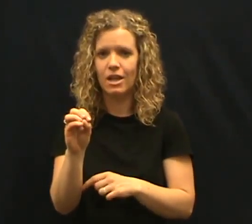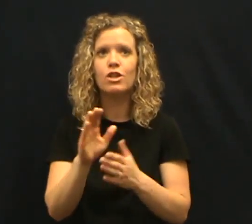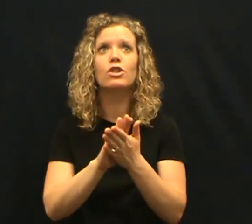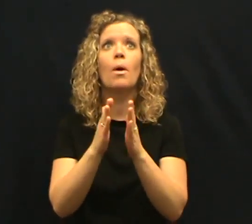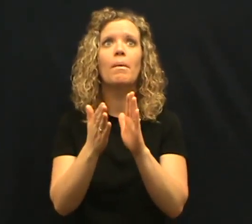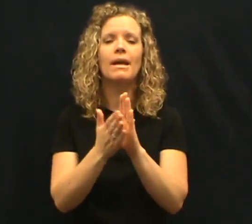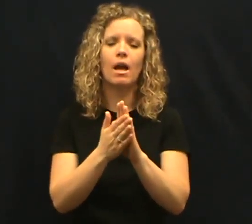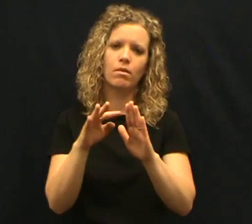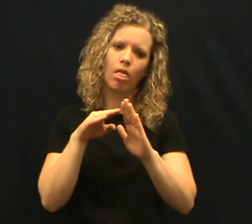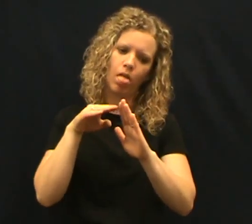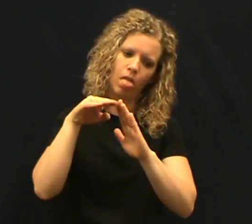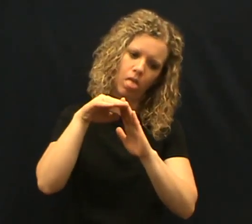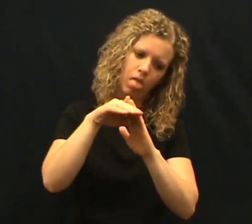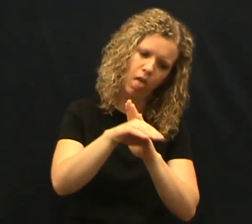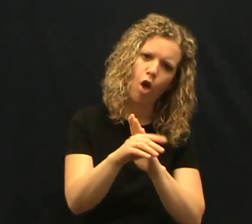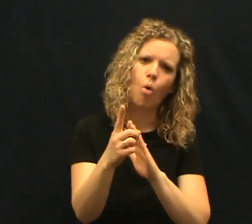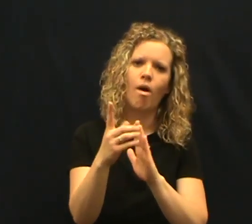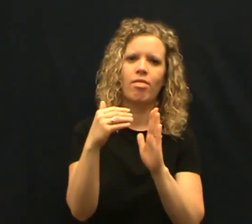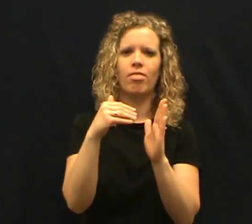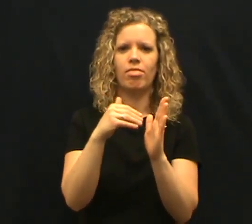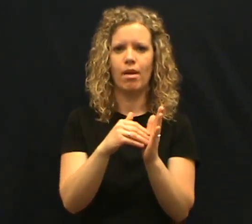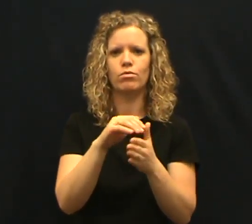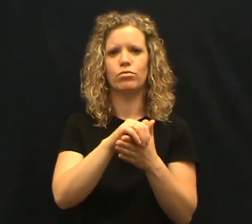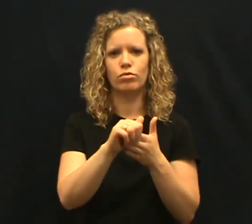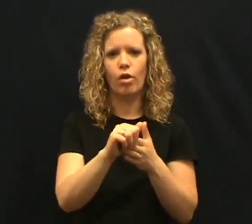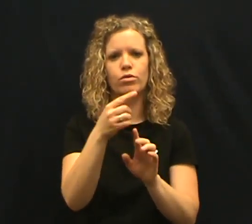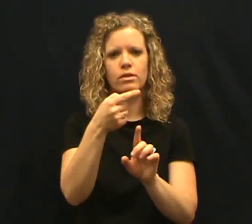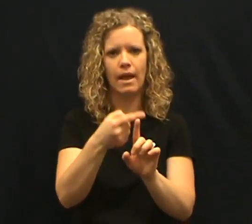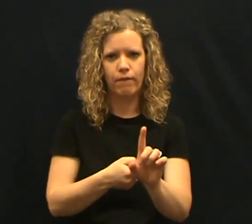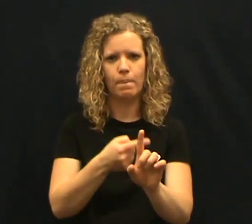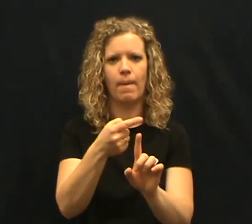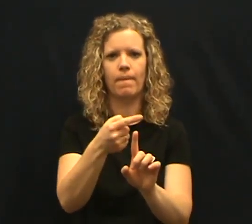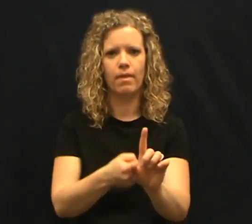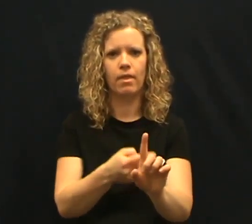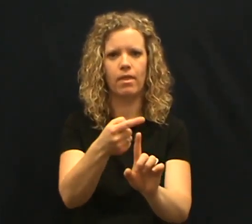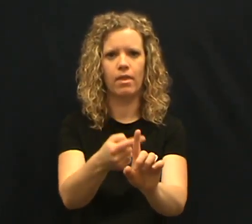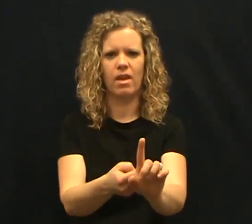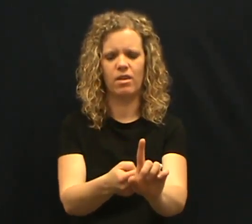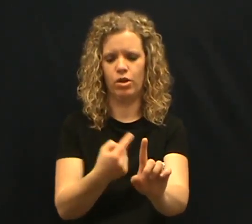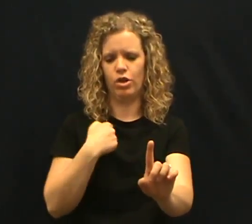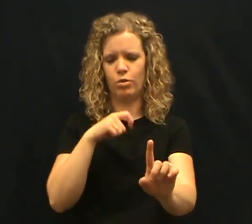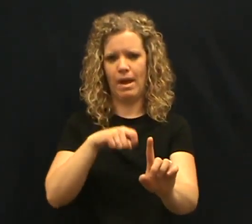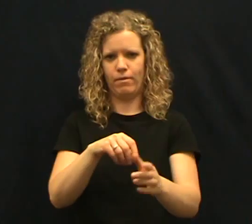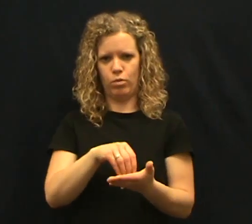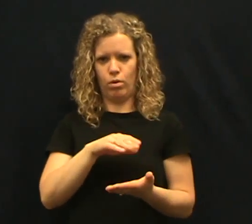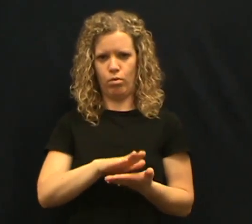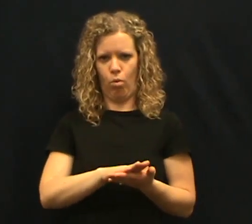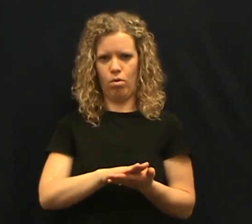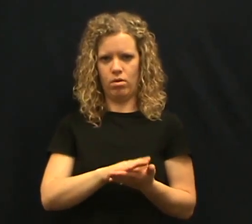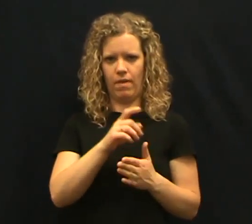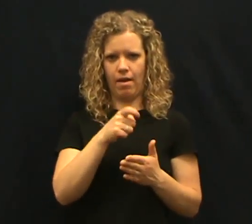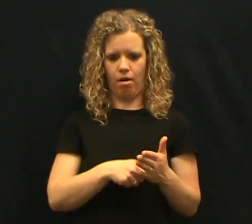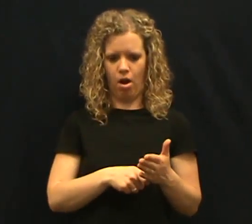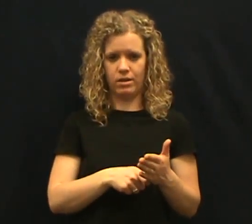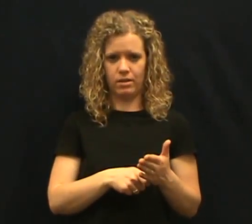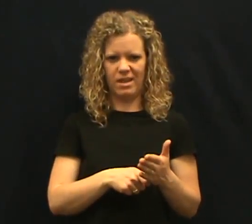of $1,000 a month. So we have to allocate that cost of the asset to the periods in which we're using